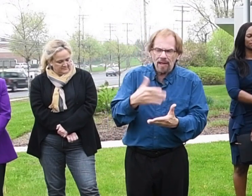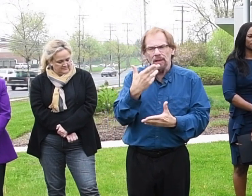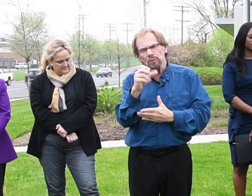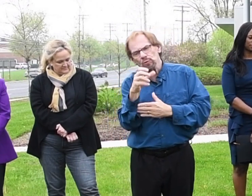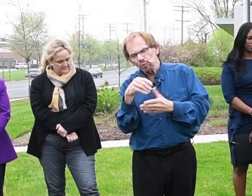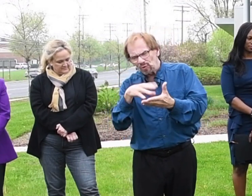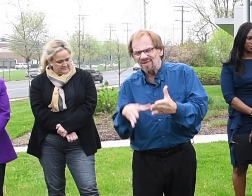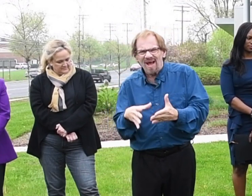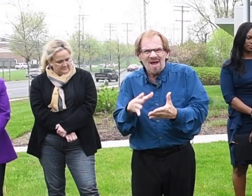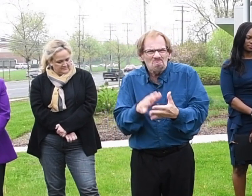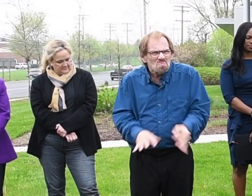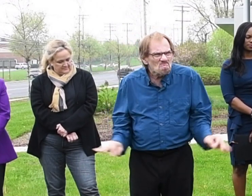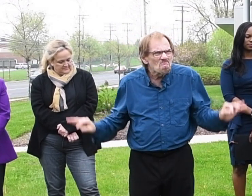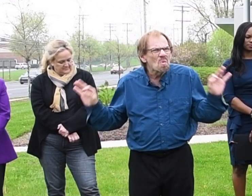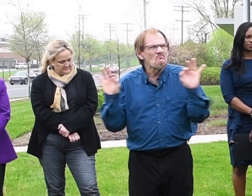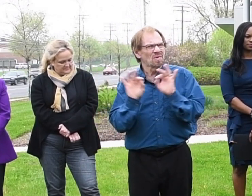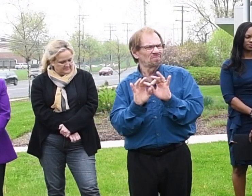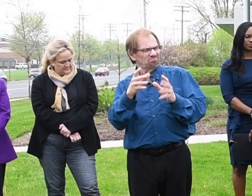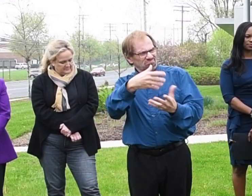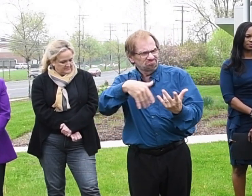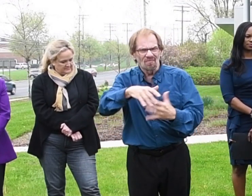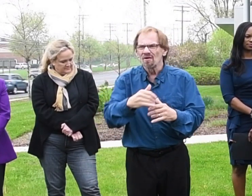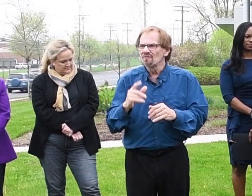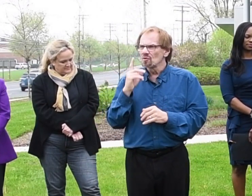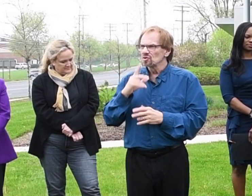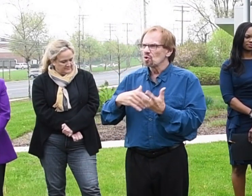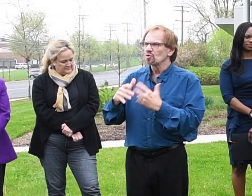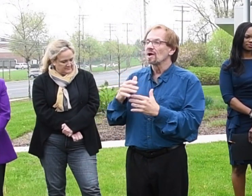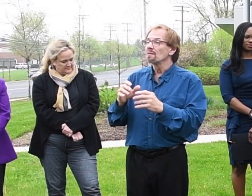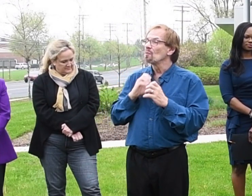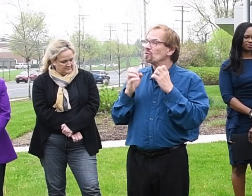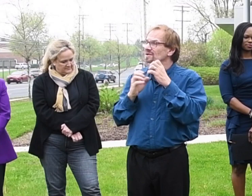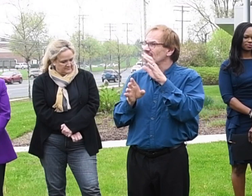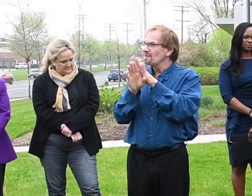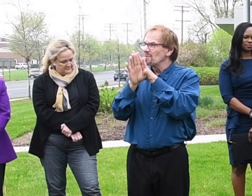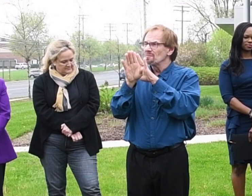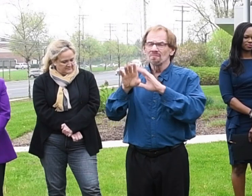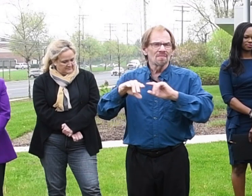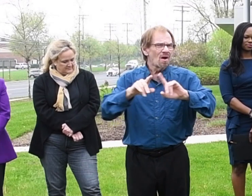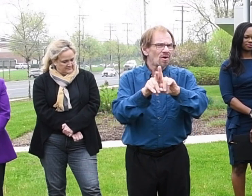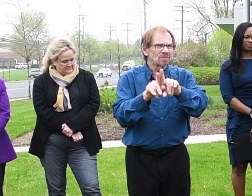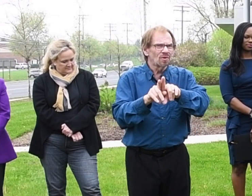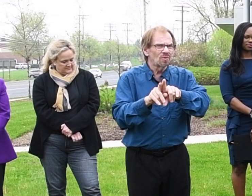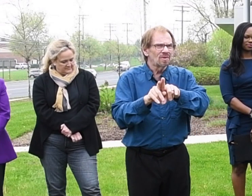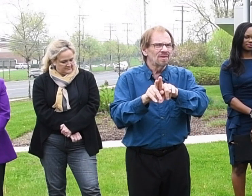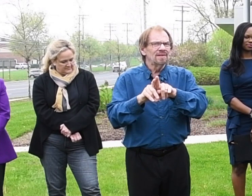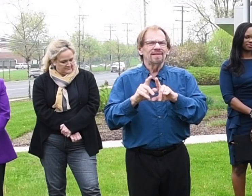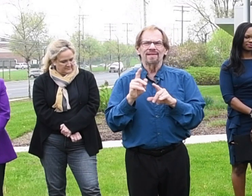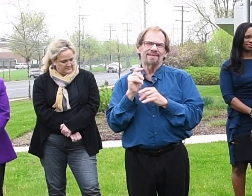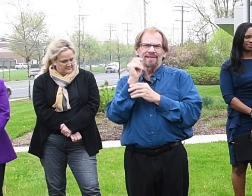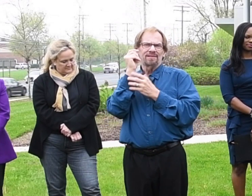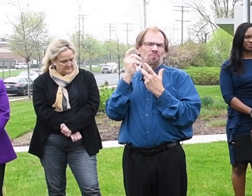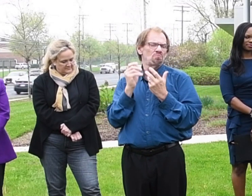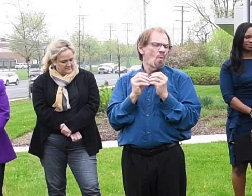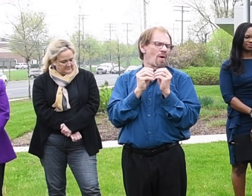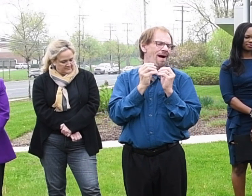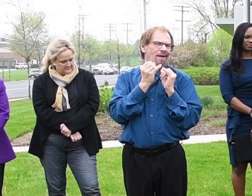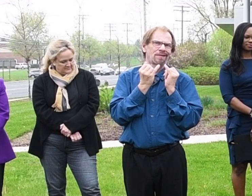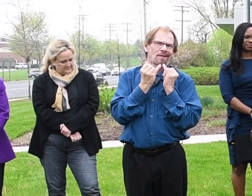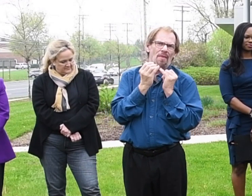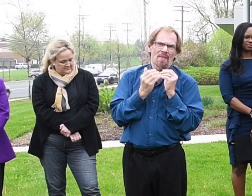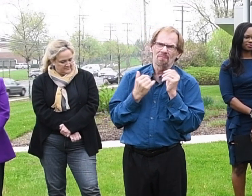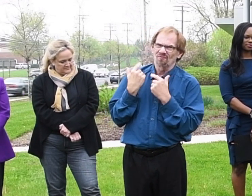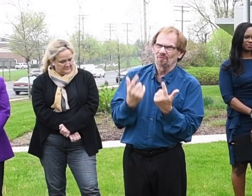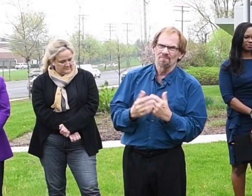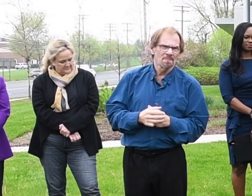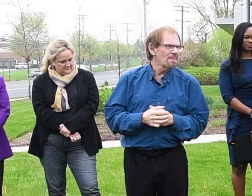they're critical for social and emotional development, but they're also more isolated than ever. Our current teen area at